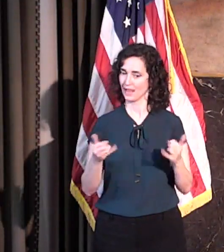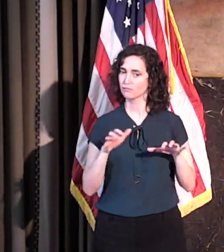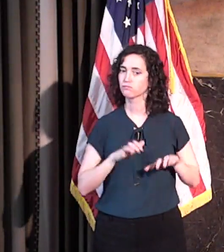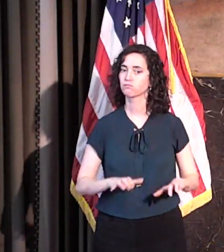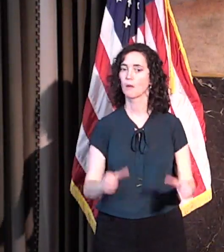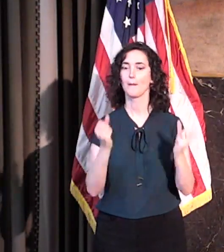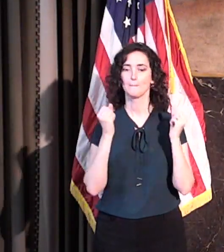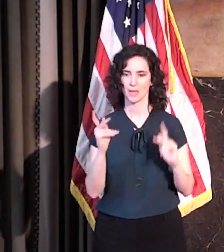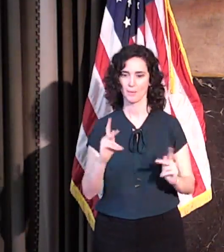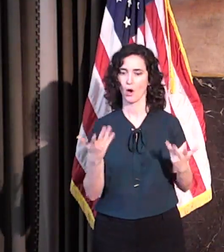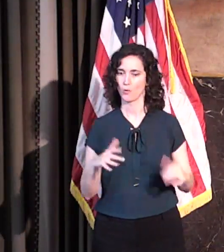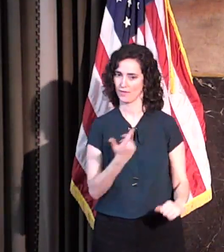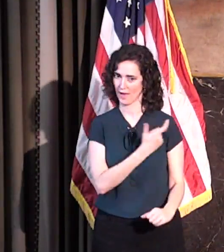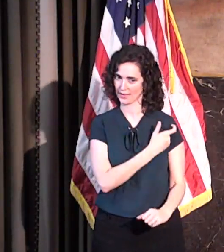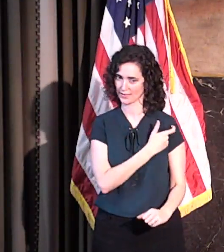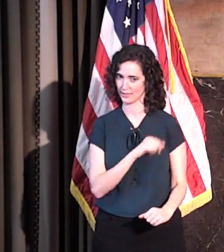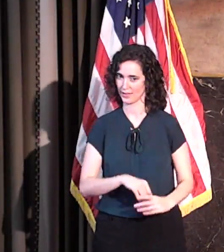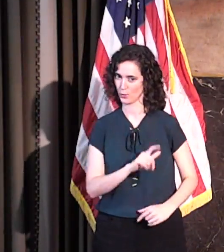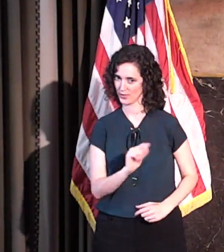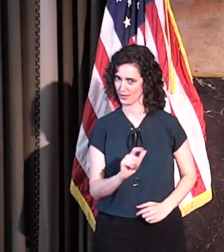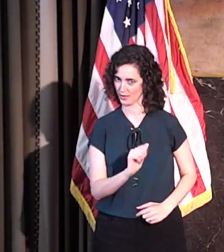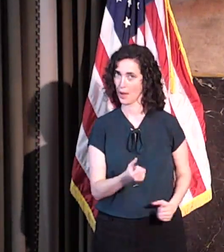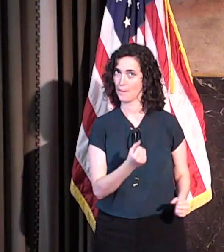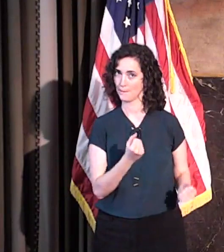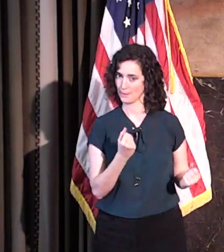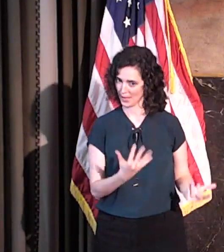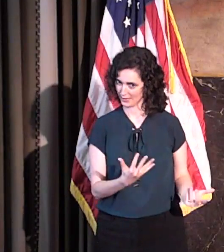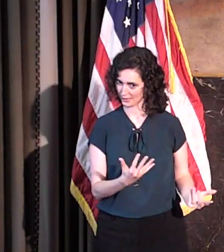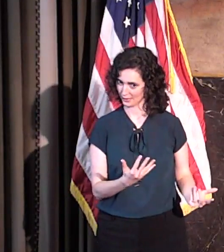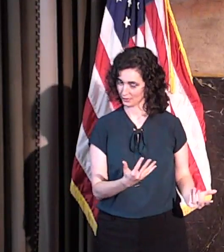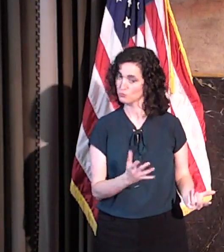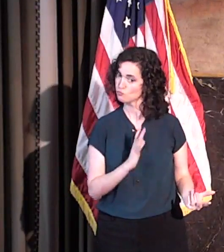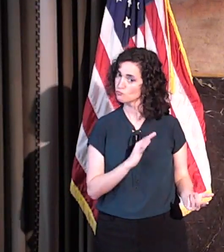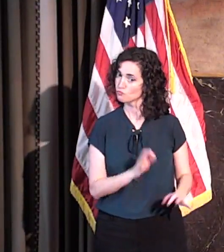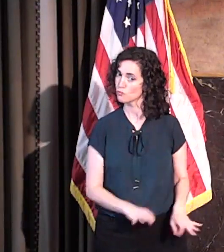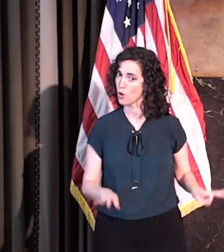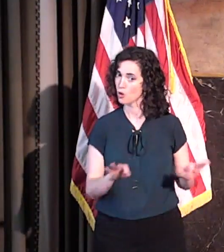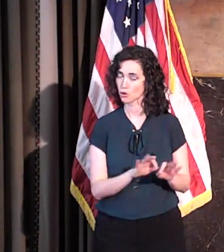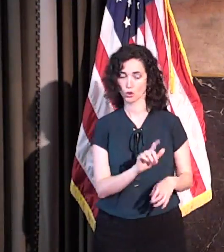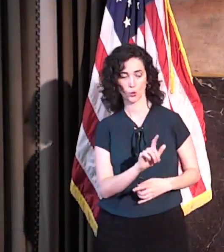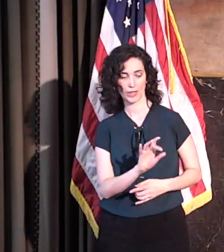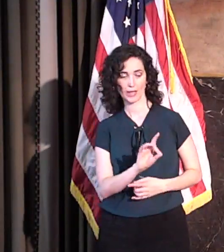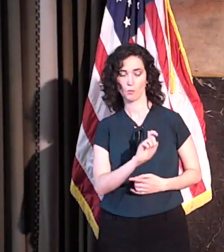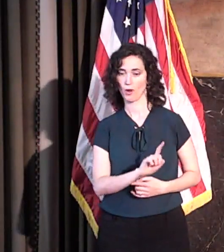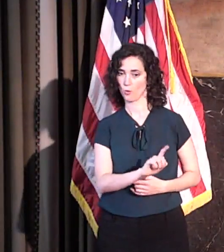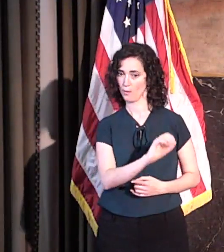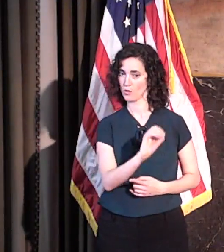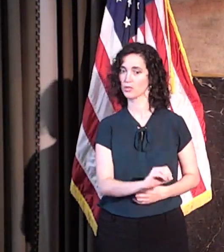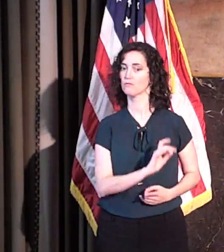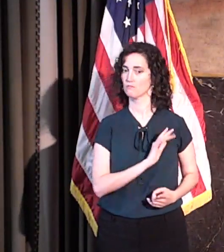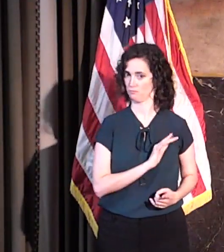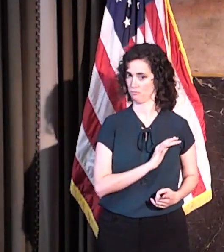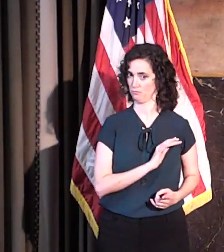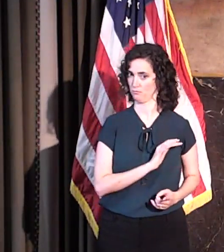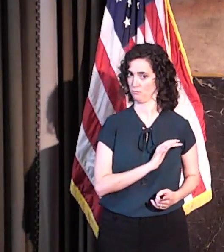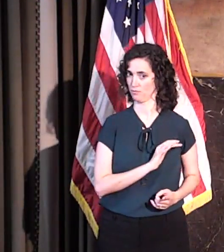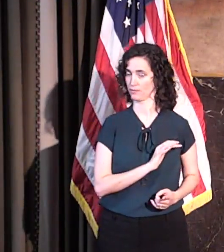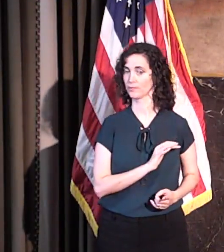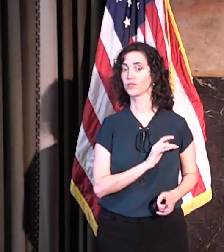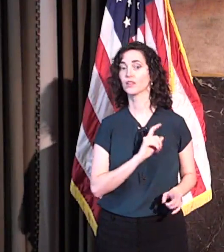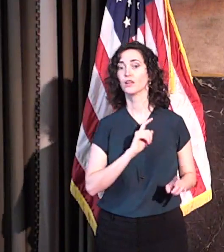coverage in Louisiana, and that base is not insignificant, I mean, 28.1% initiated is not insignificant,